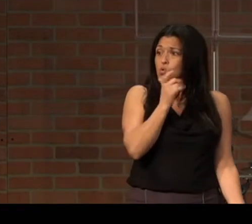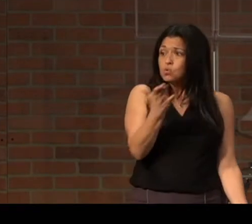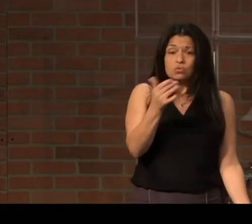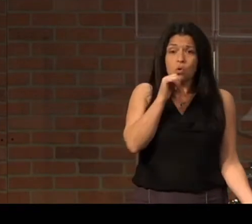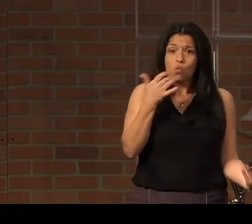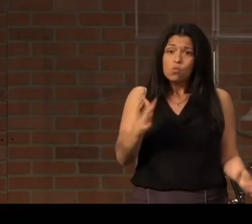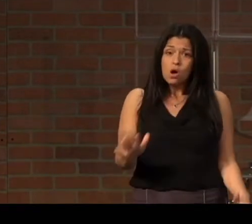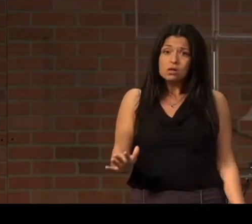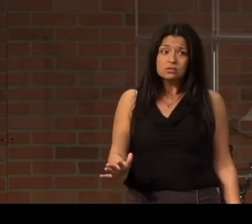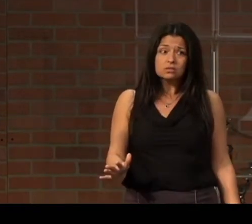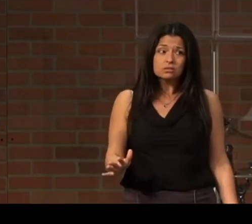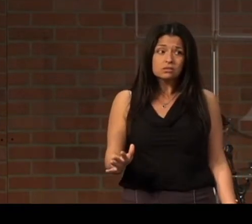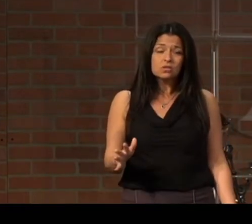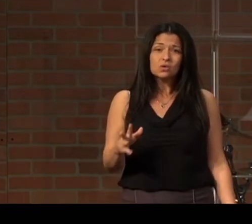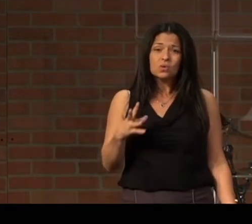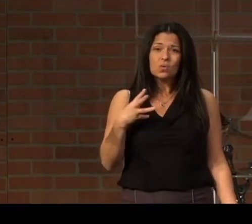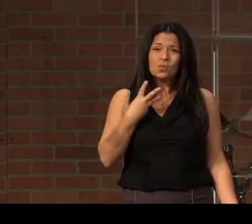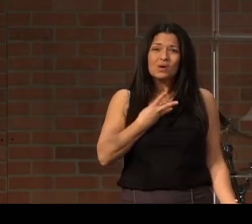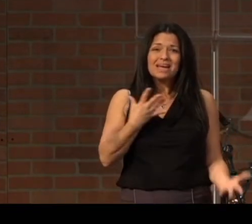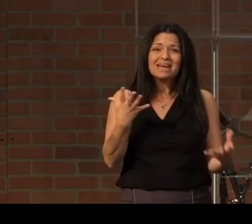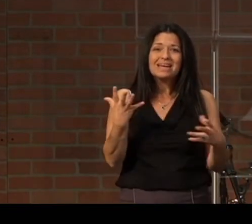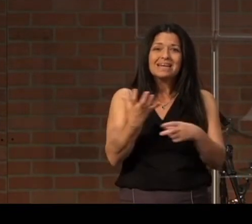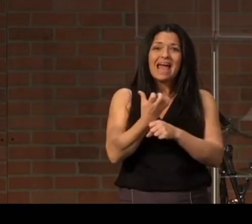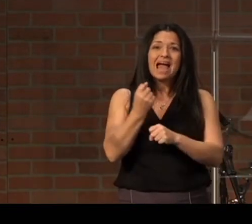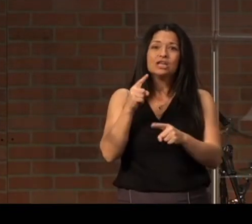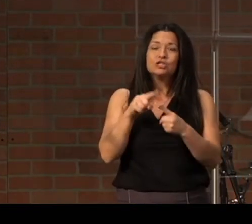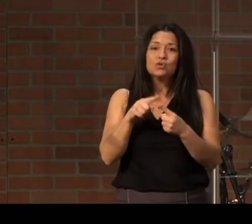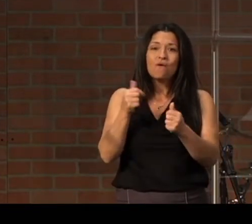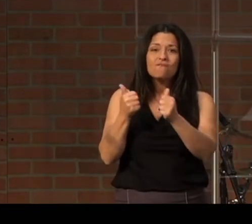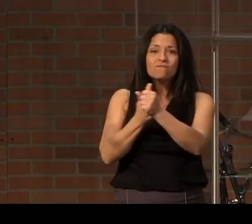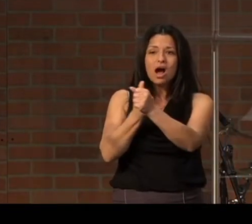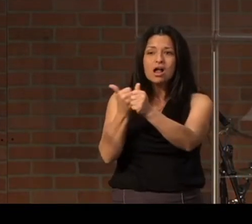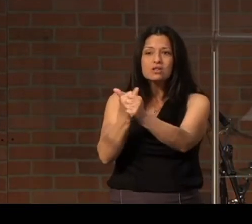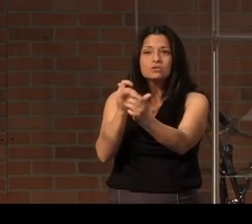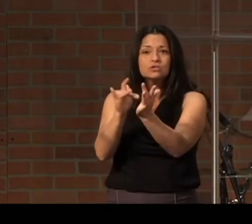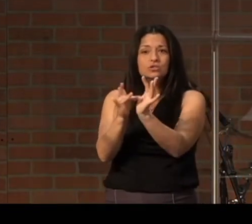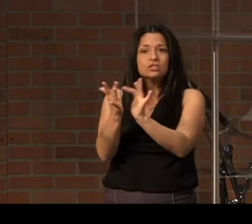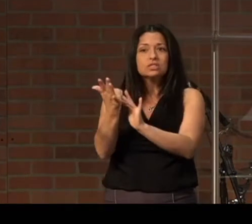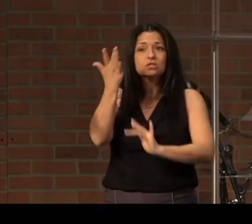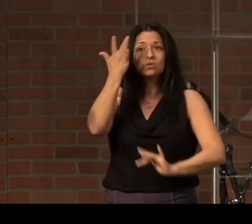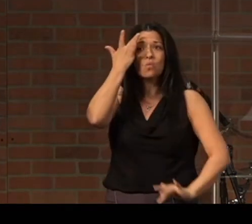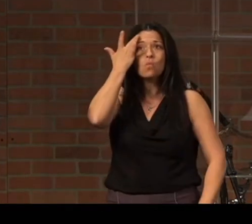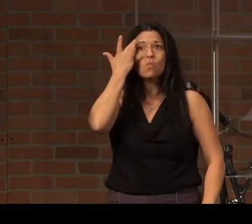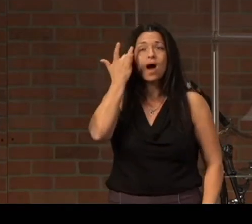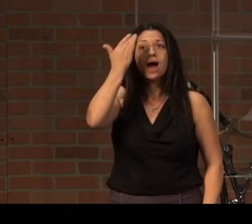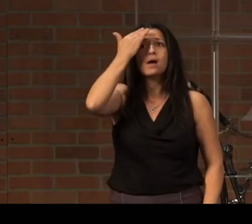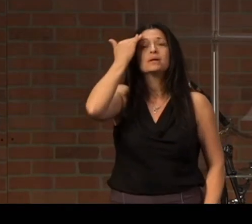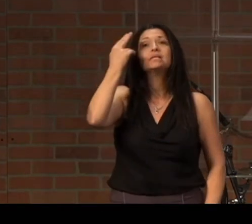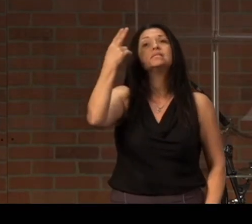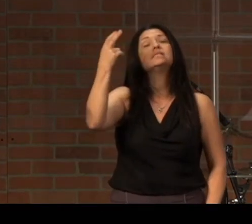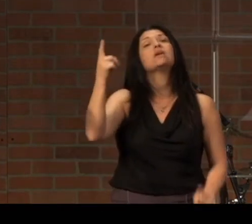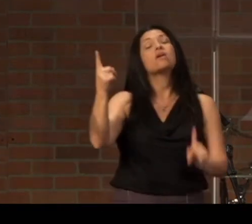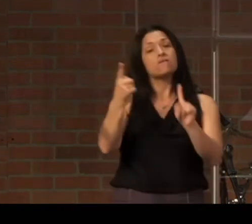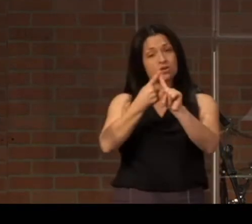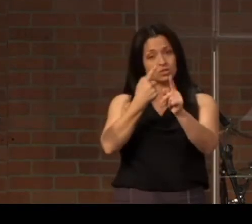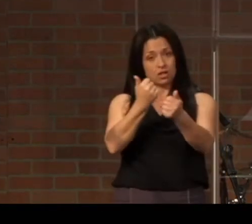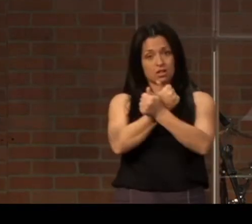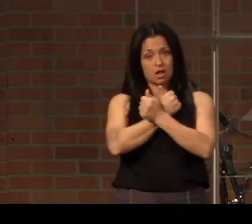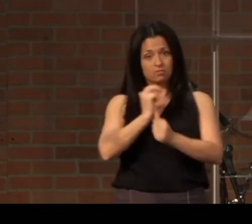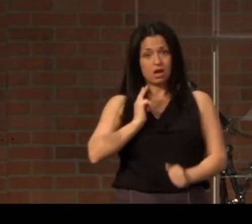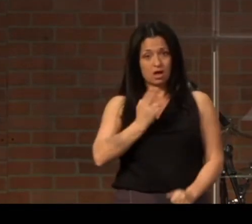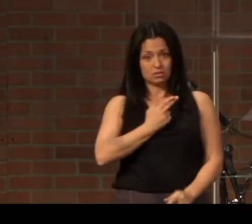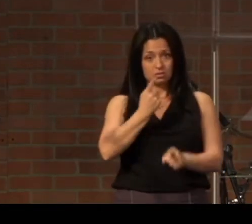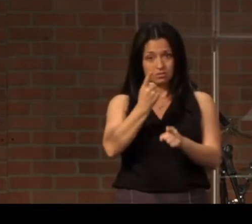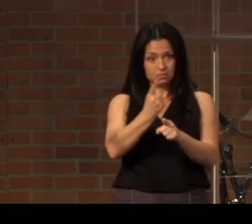we get to follow Jesus, right? Why? Because he first loved us, right?